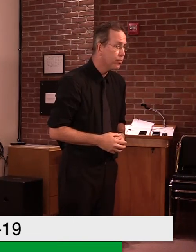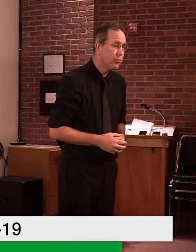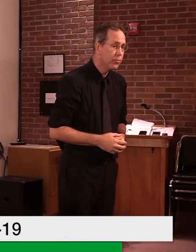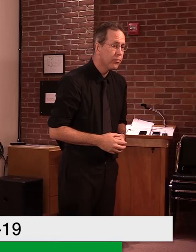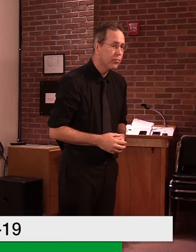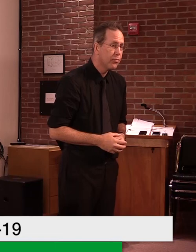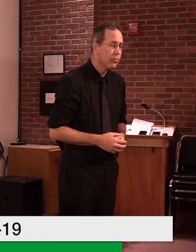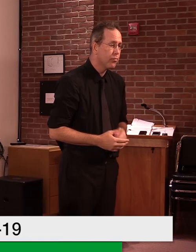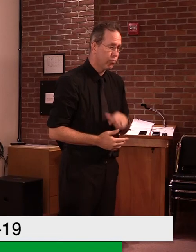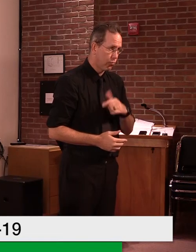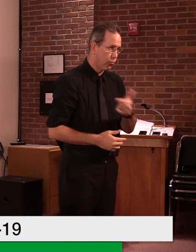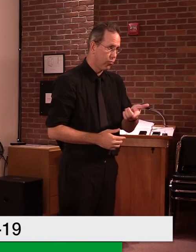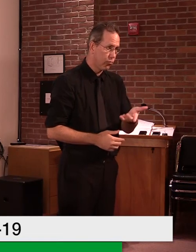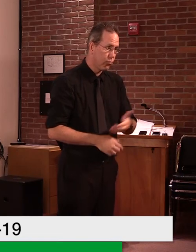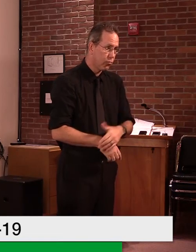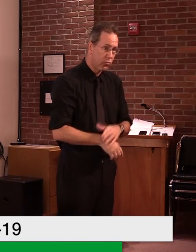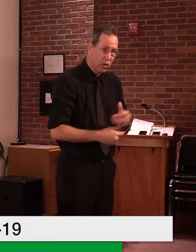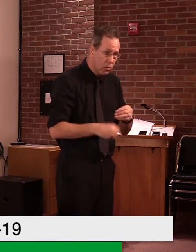Are you all set, Erin?